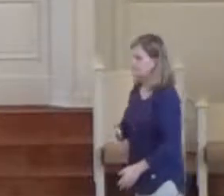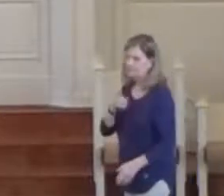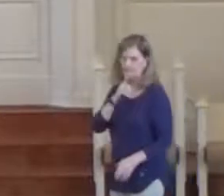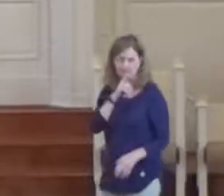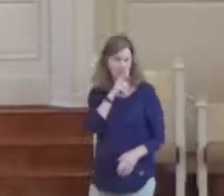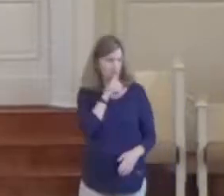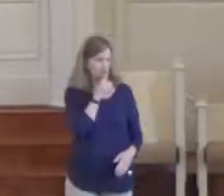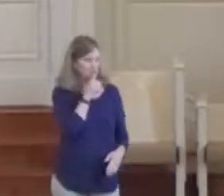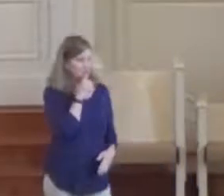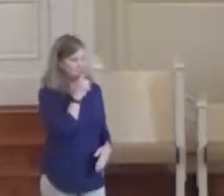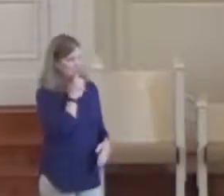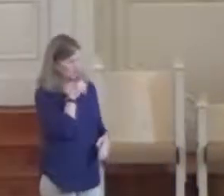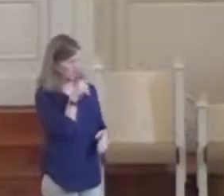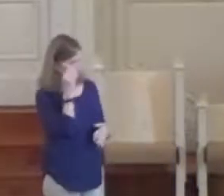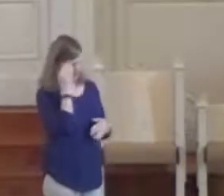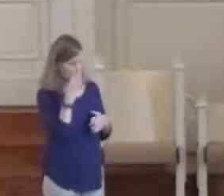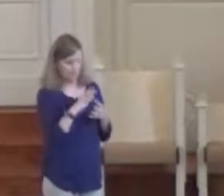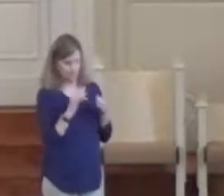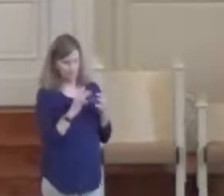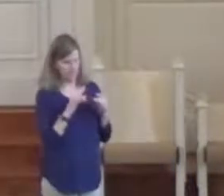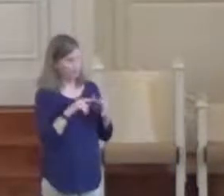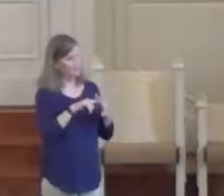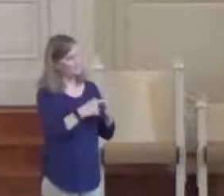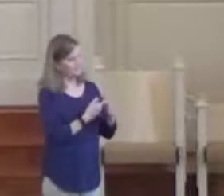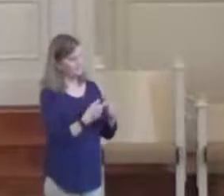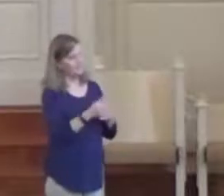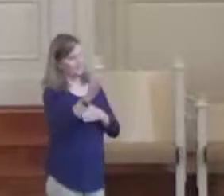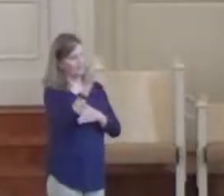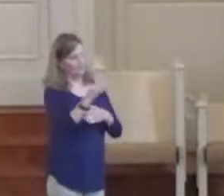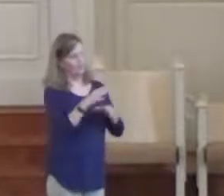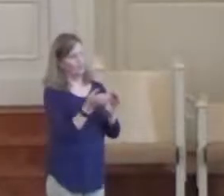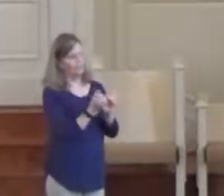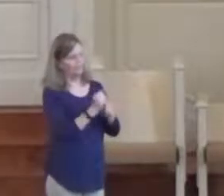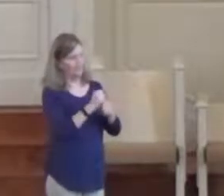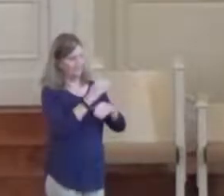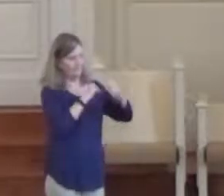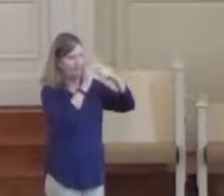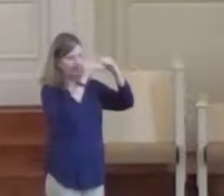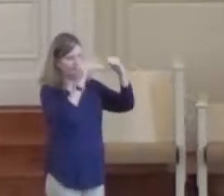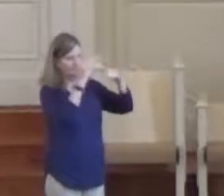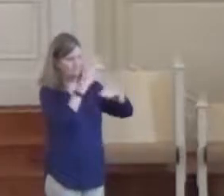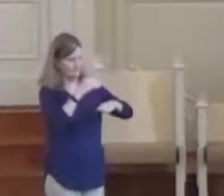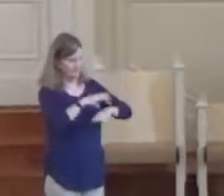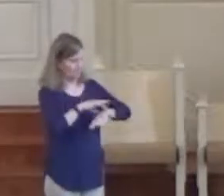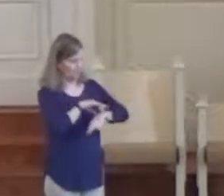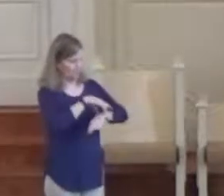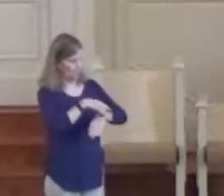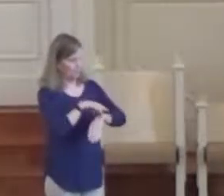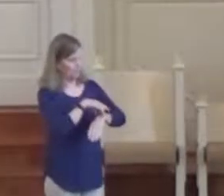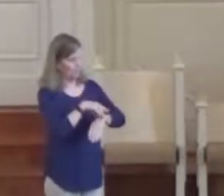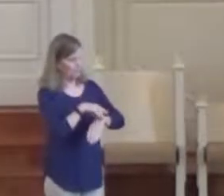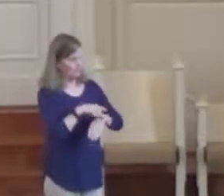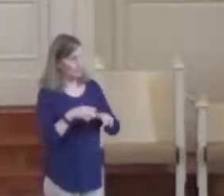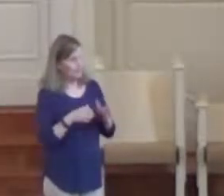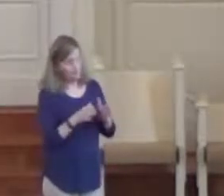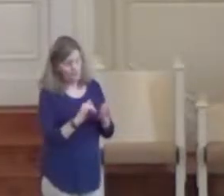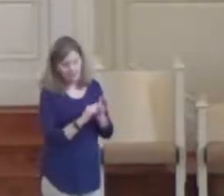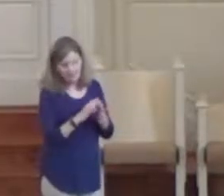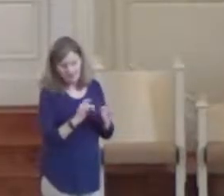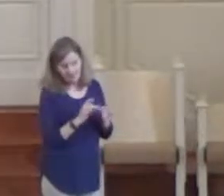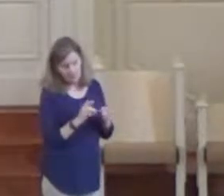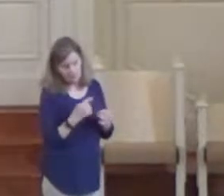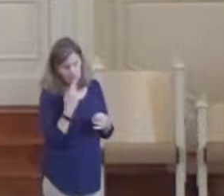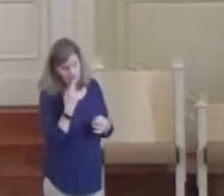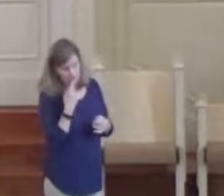Certainly you know the story that in the beginning God created the heavens and the earth. In the way the story